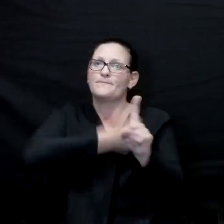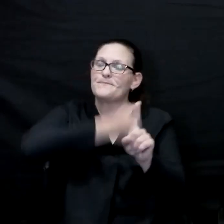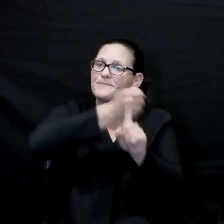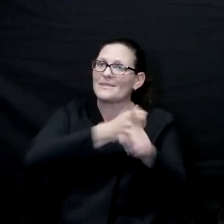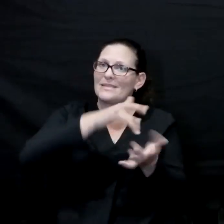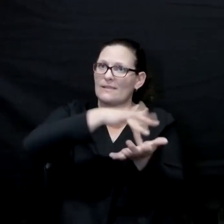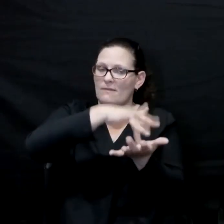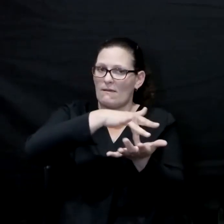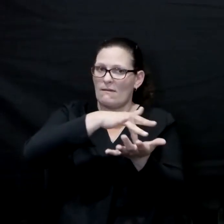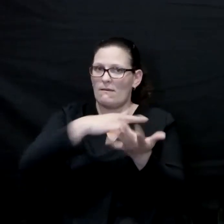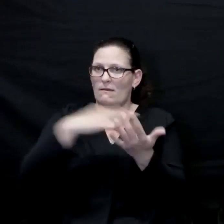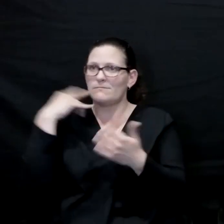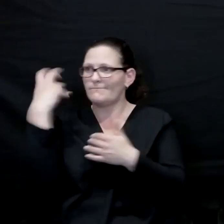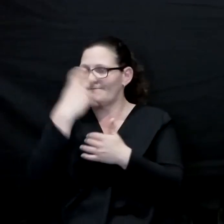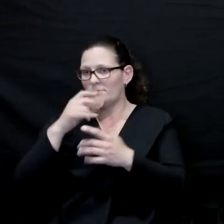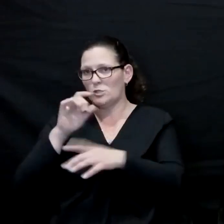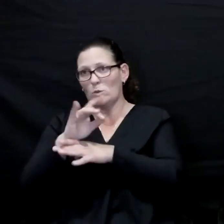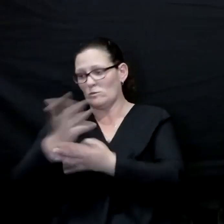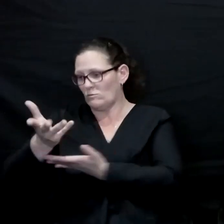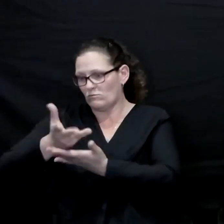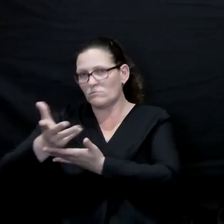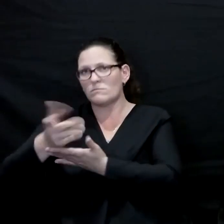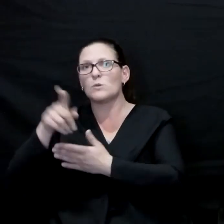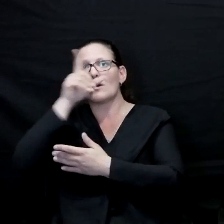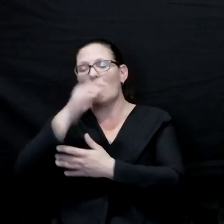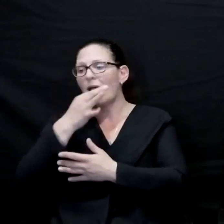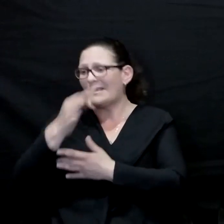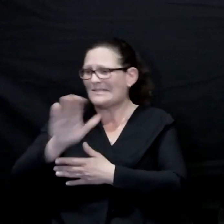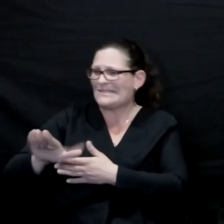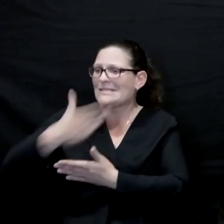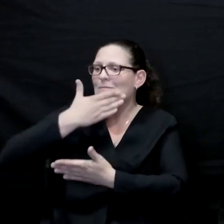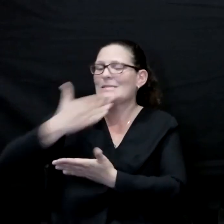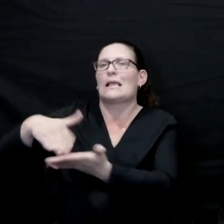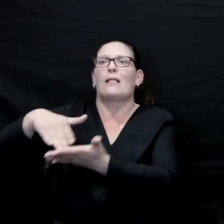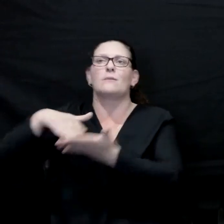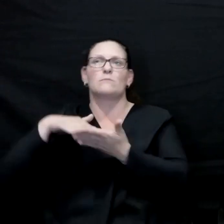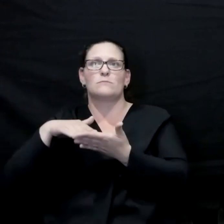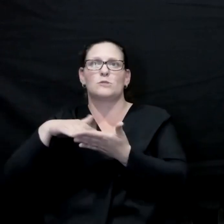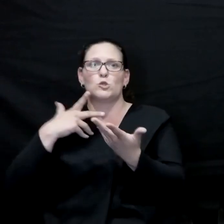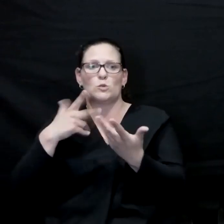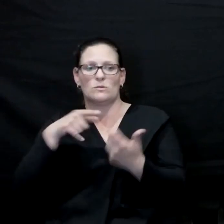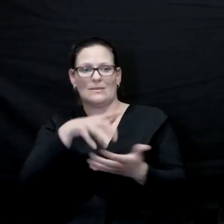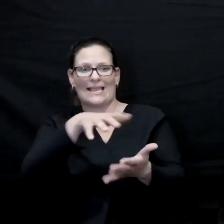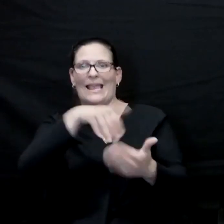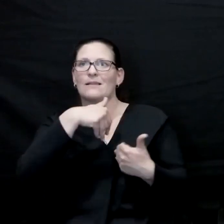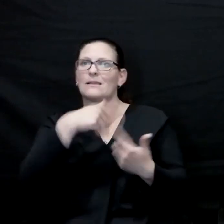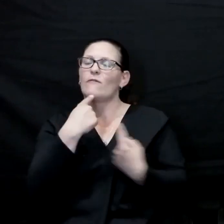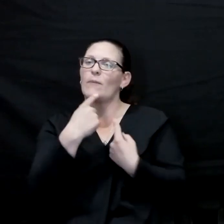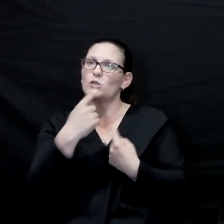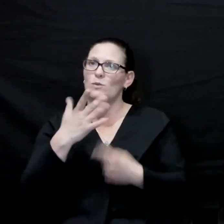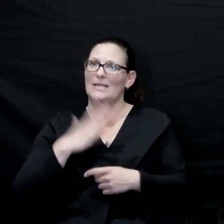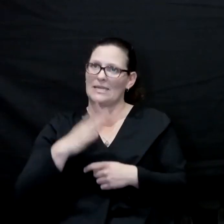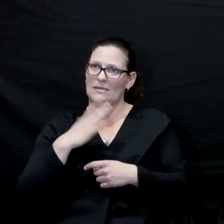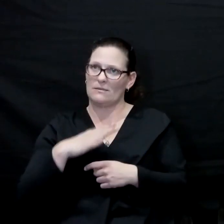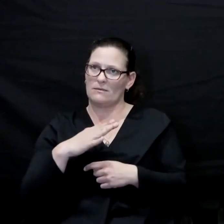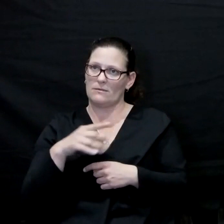to seek the freedom of information that you require. And by law, they are duty bound to provide